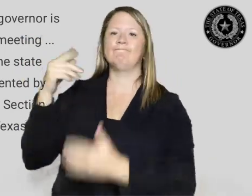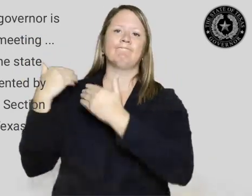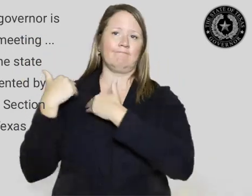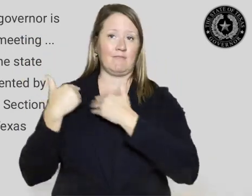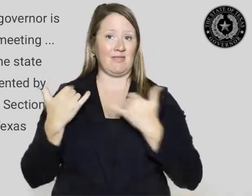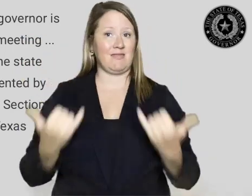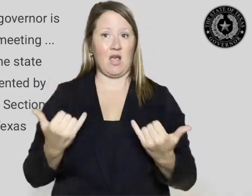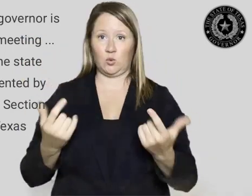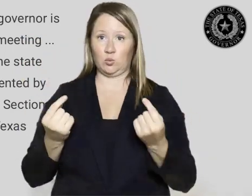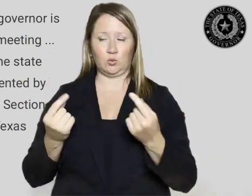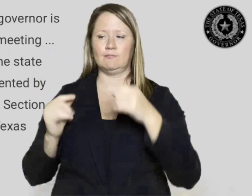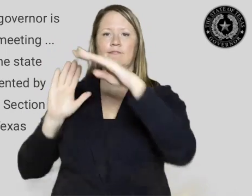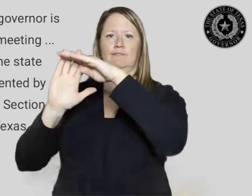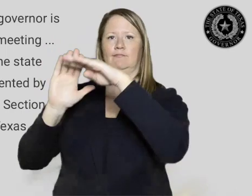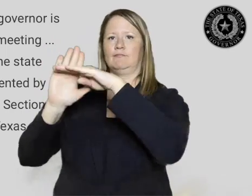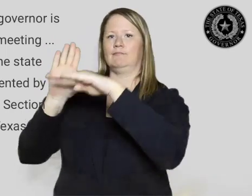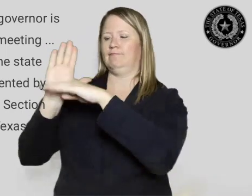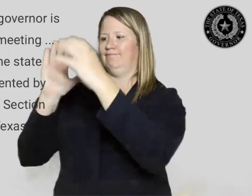Section